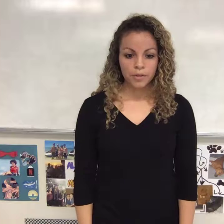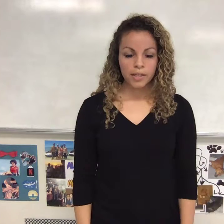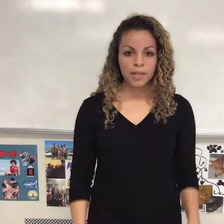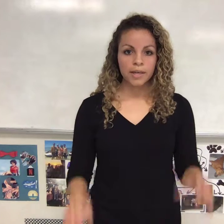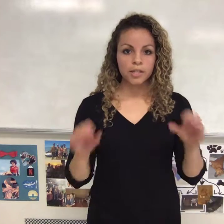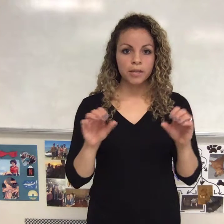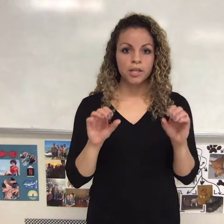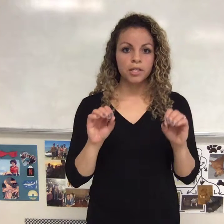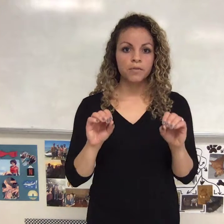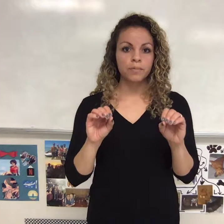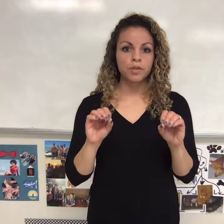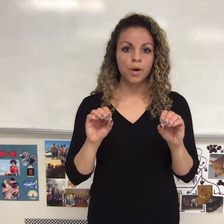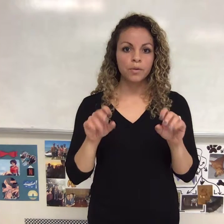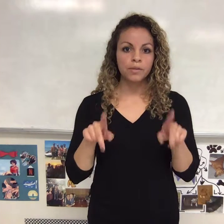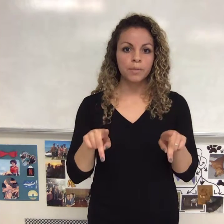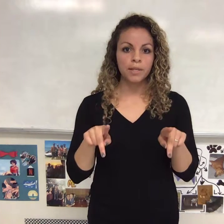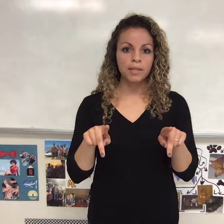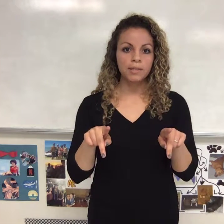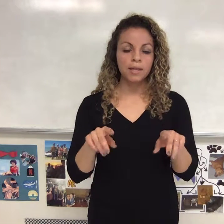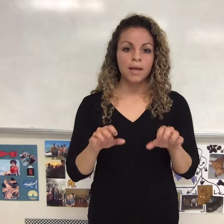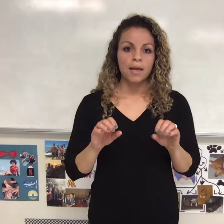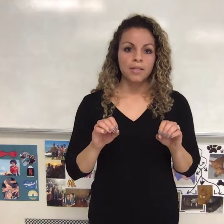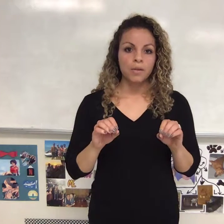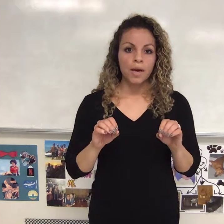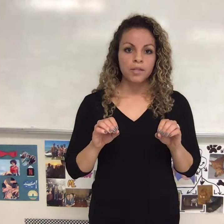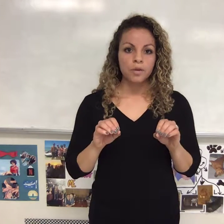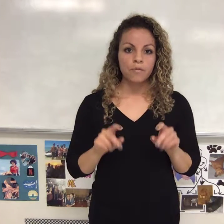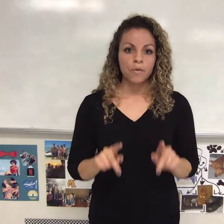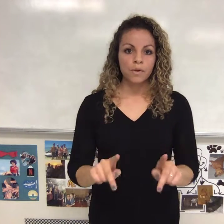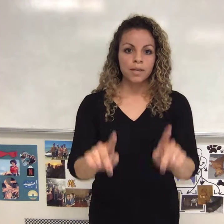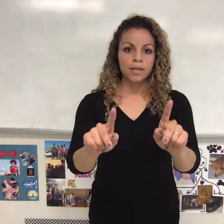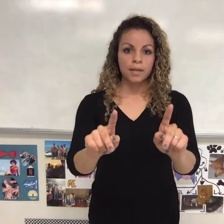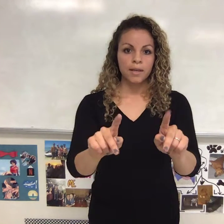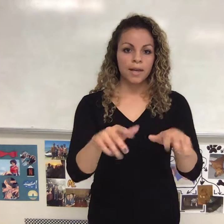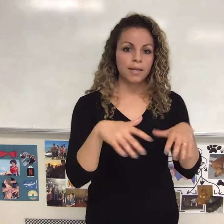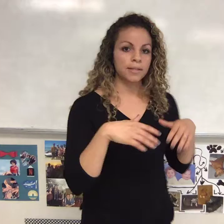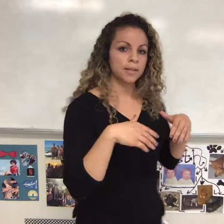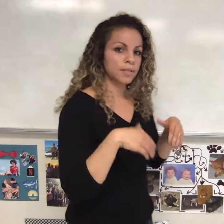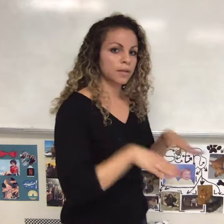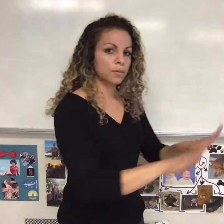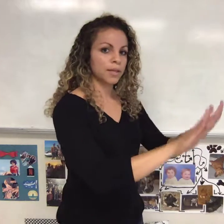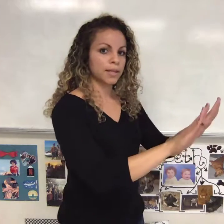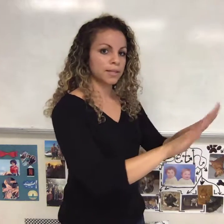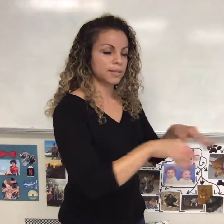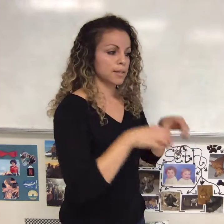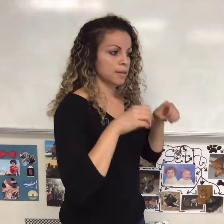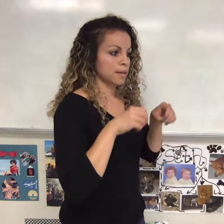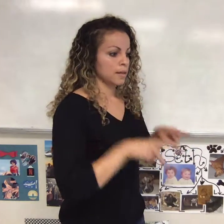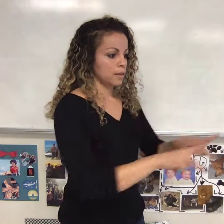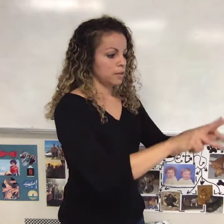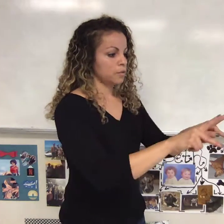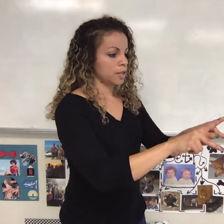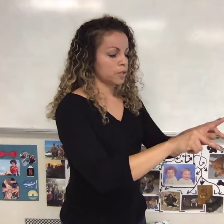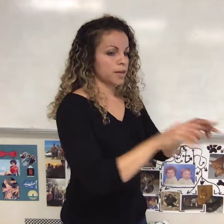Opportunity, the hand shape changes from 2 O's to P's, and so as you go forward, it kind of dips a little bit like this, you change your hand